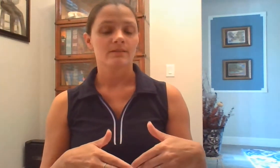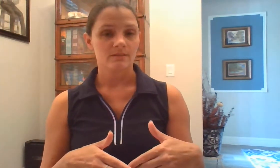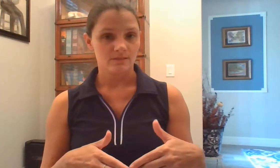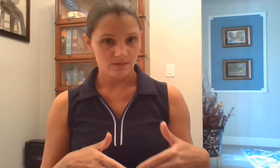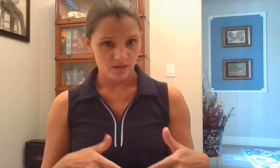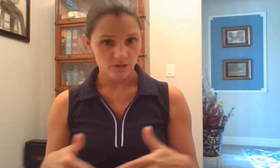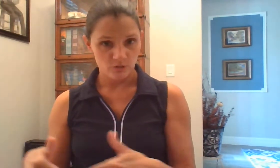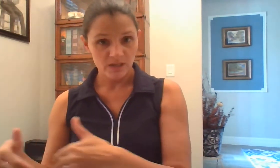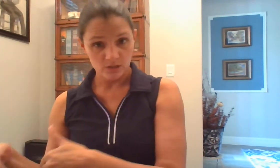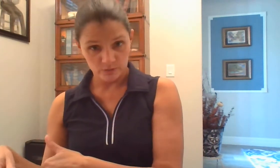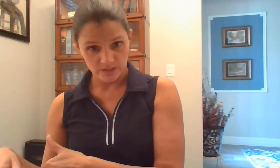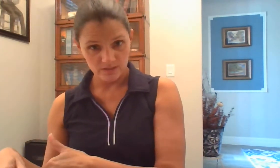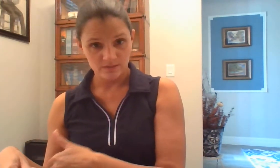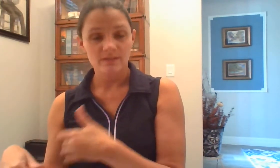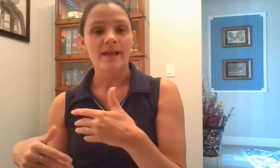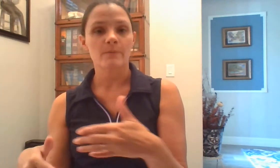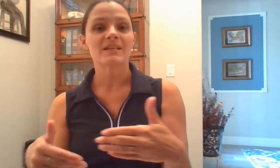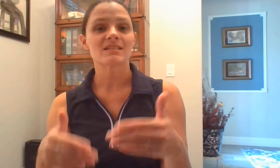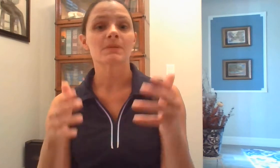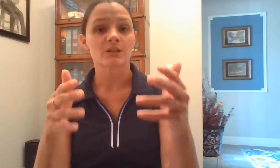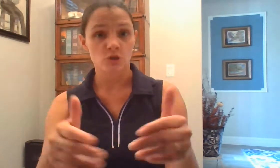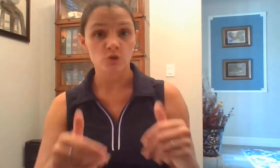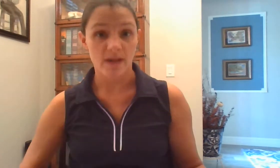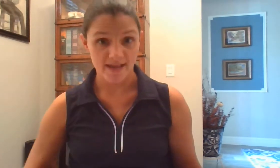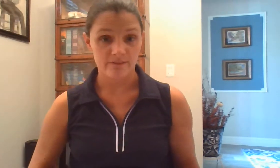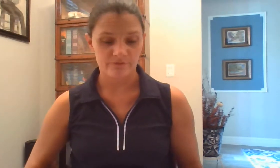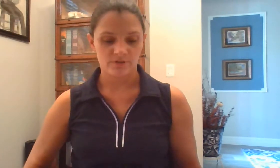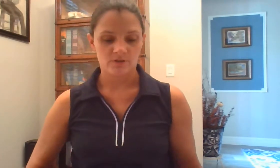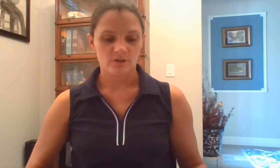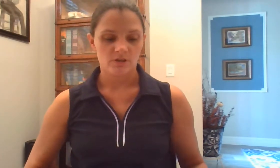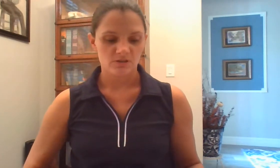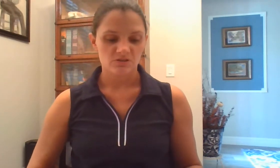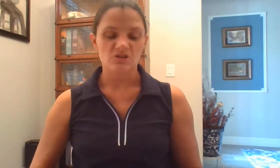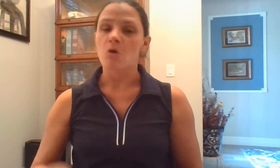not you included how many siblings you have so so